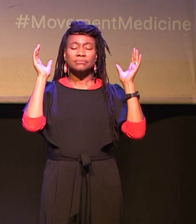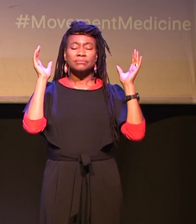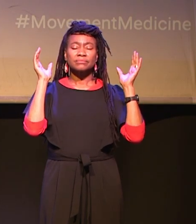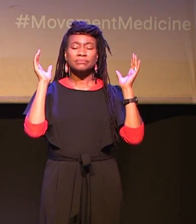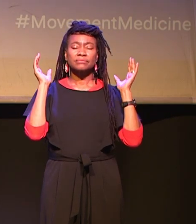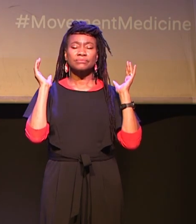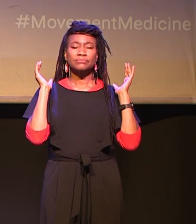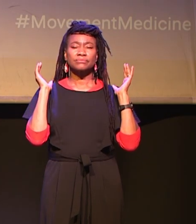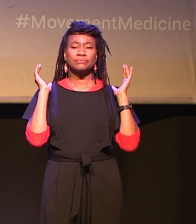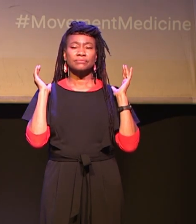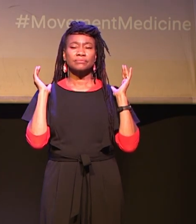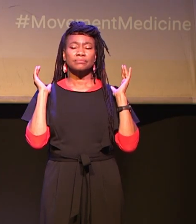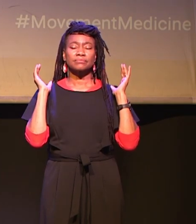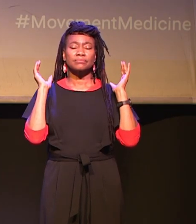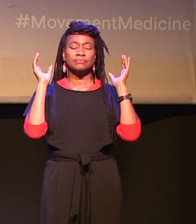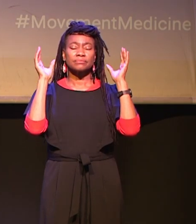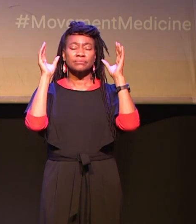softening your gaze,